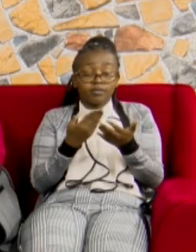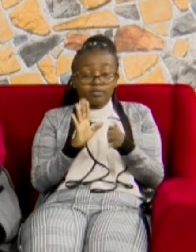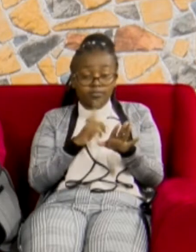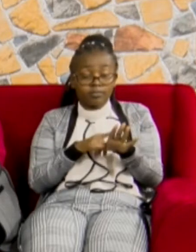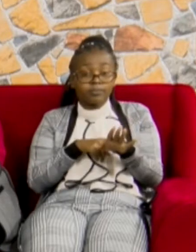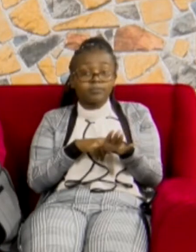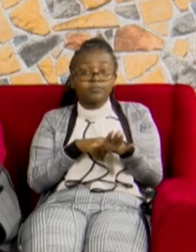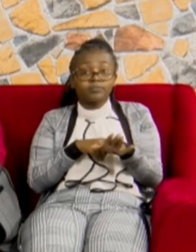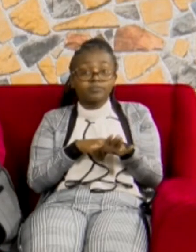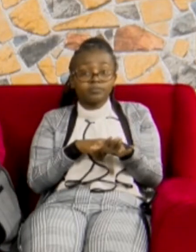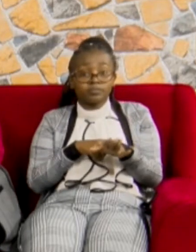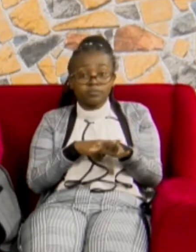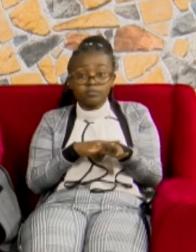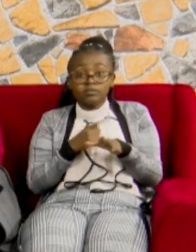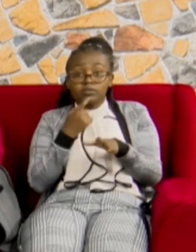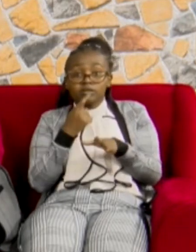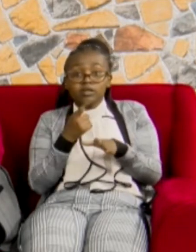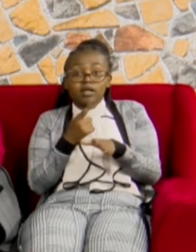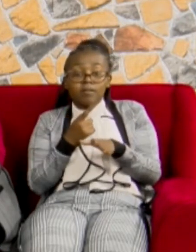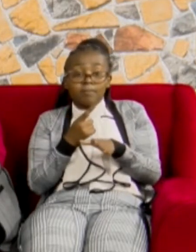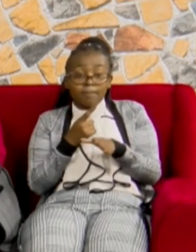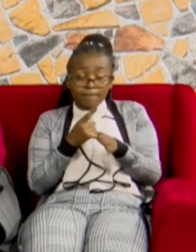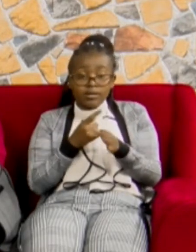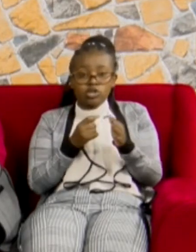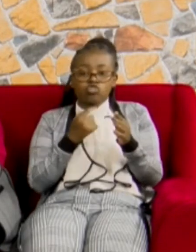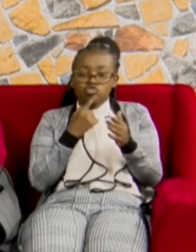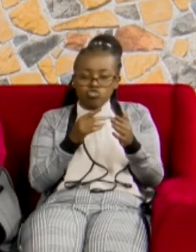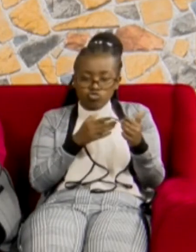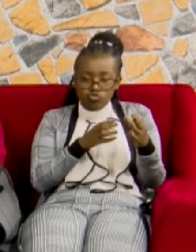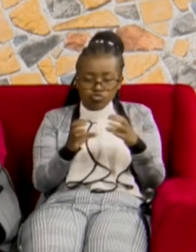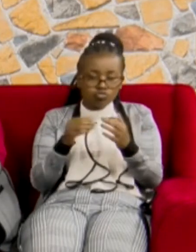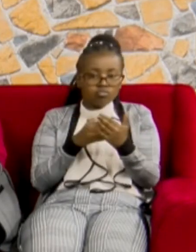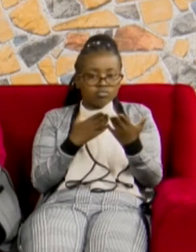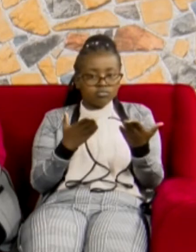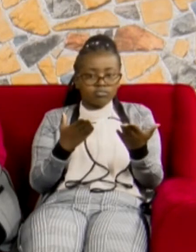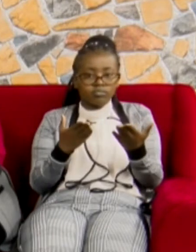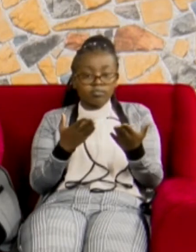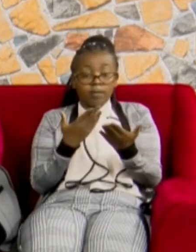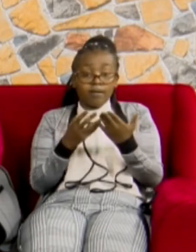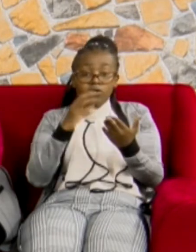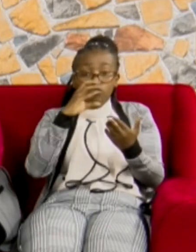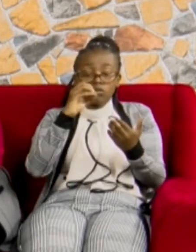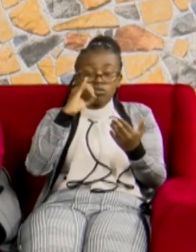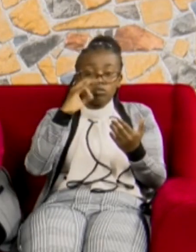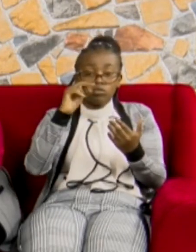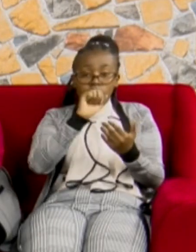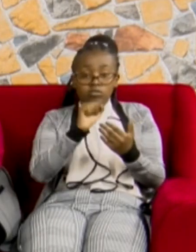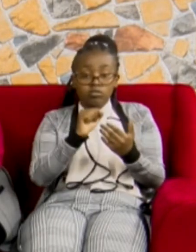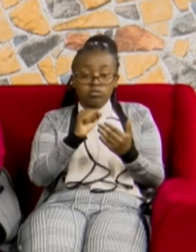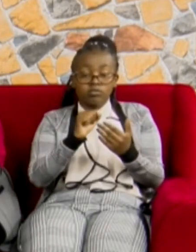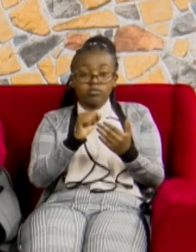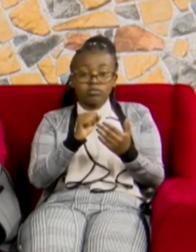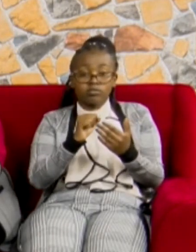Sometimes they are restricted repetitive interests. For example, we had a child who was into coins, and all he talked about were the